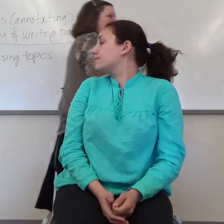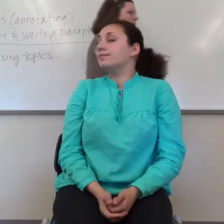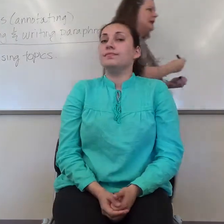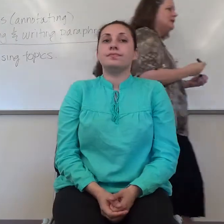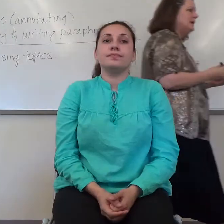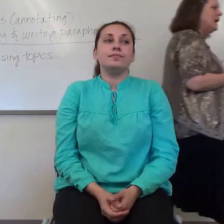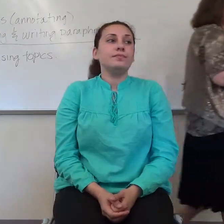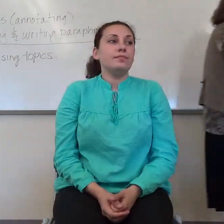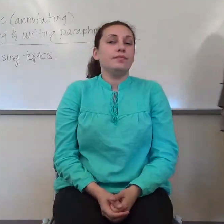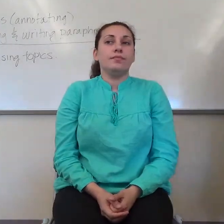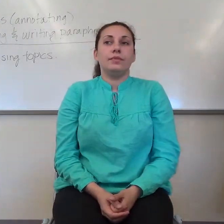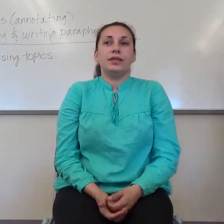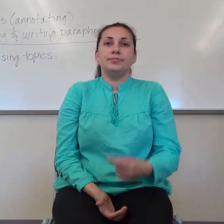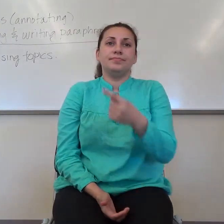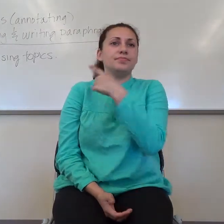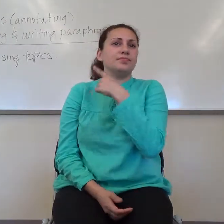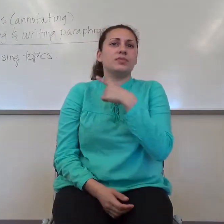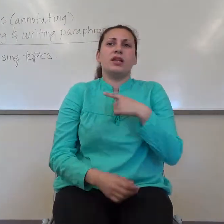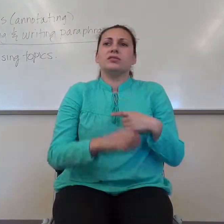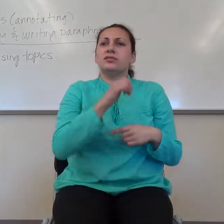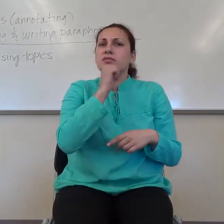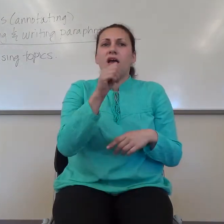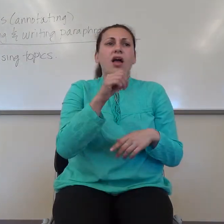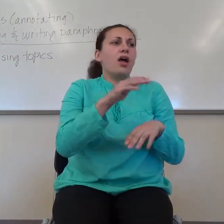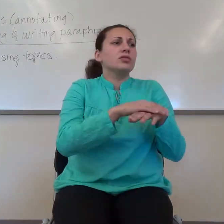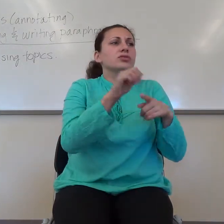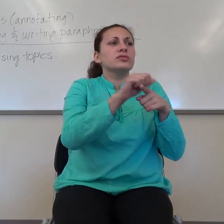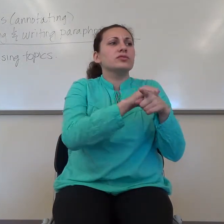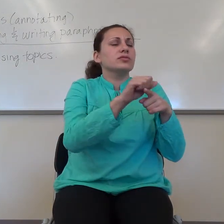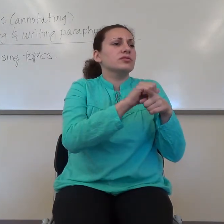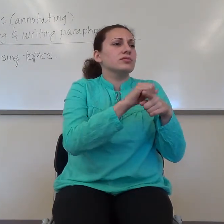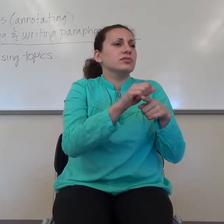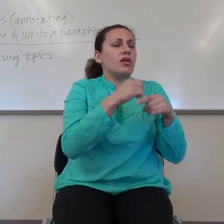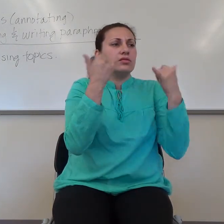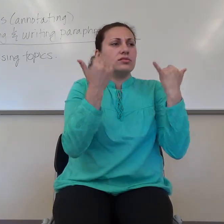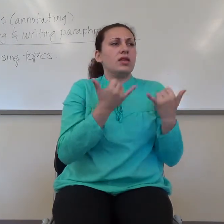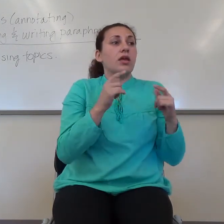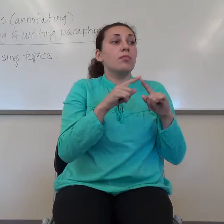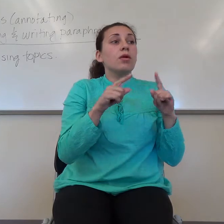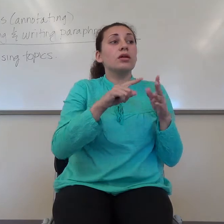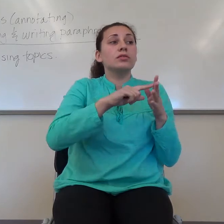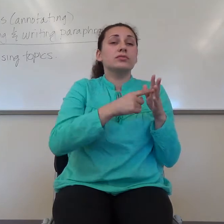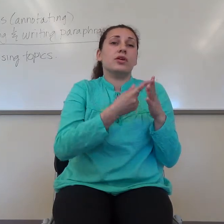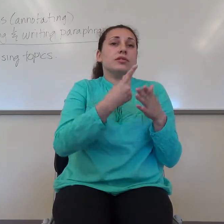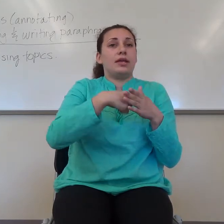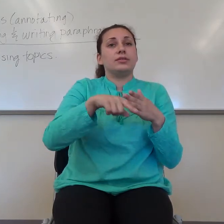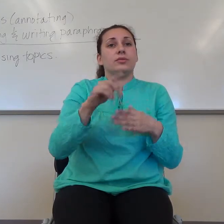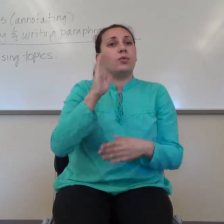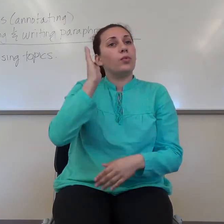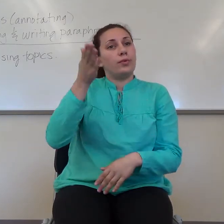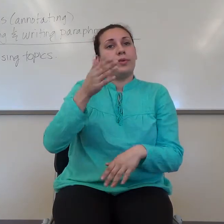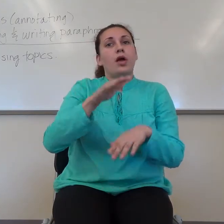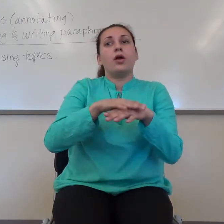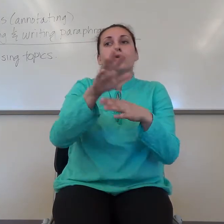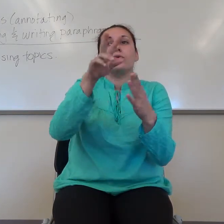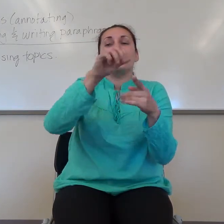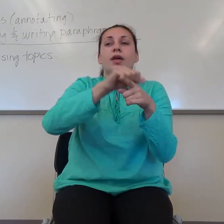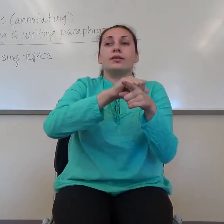Okay, so that won't be on your reading and writing exercise today, but starting next week it will be. With all the other